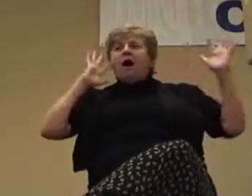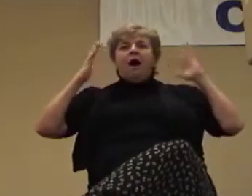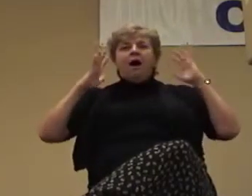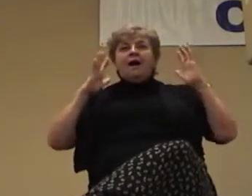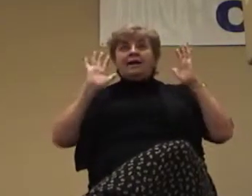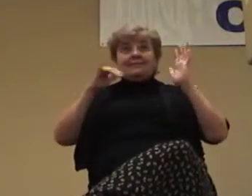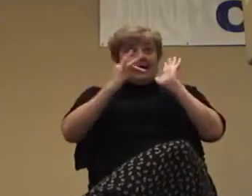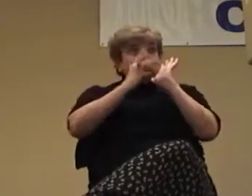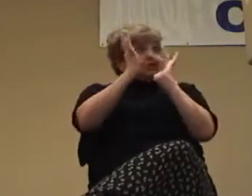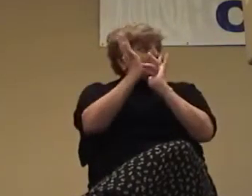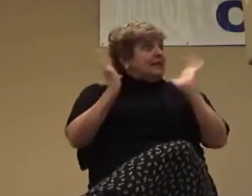And so